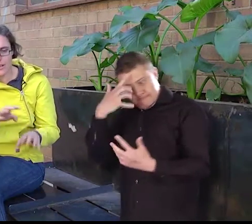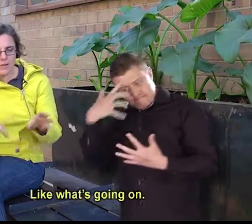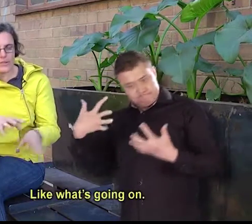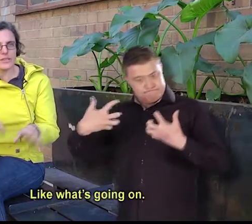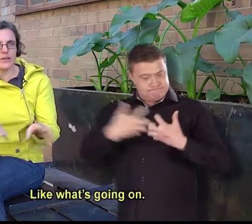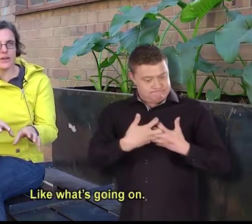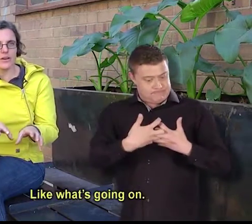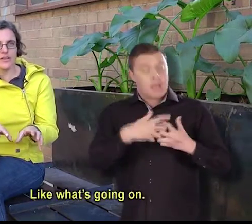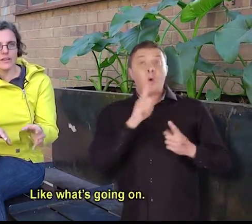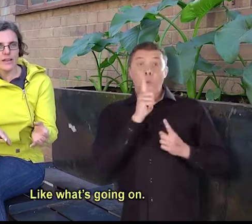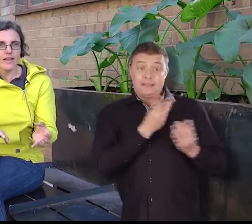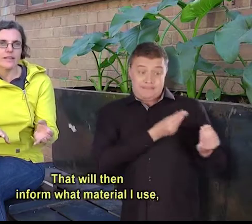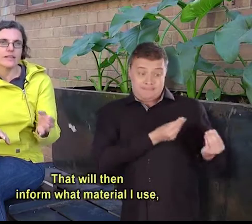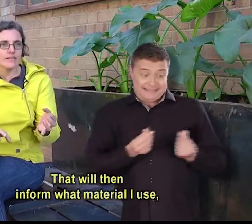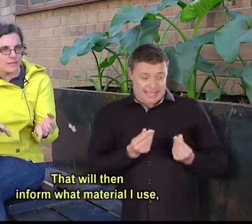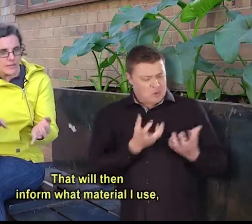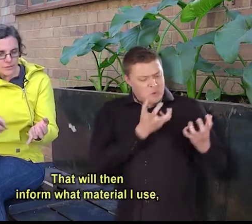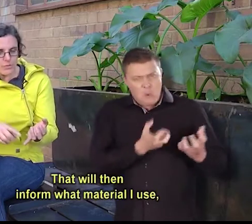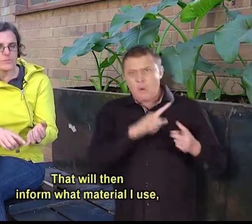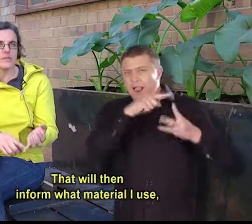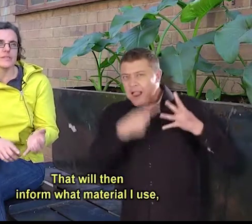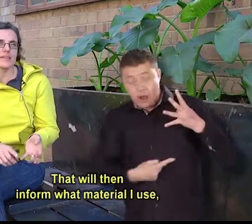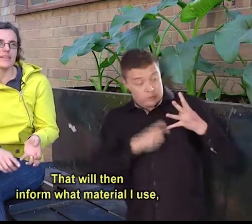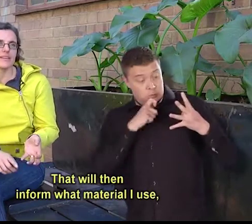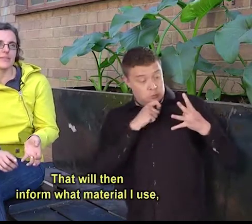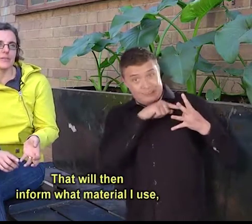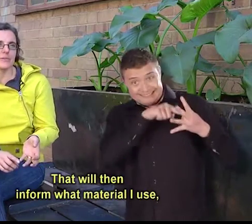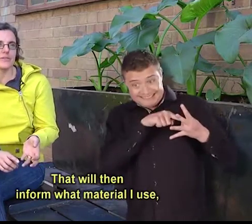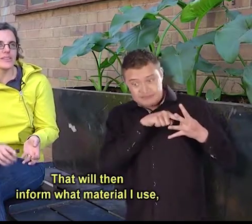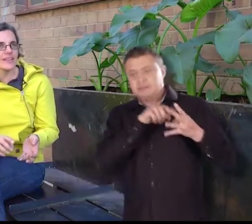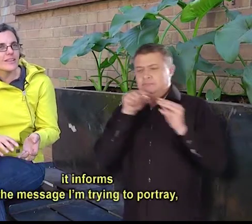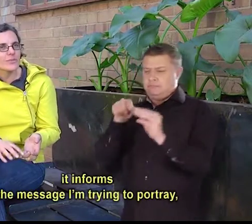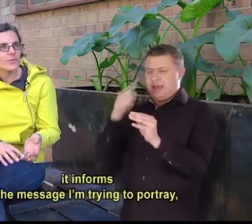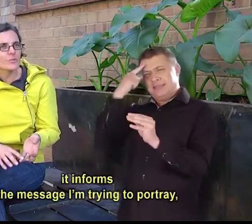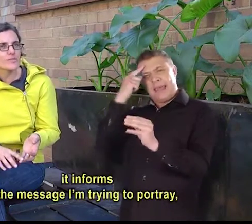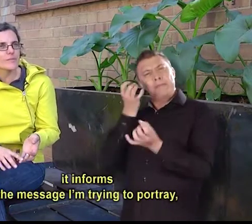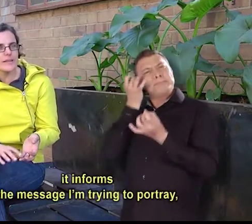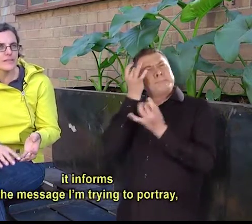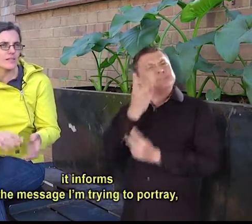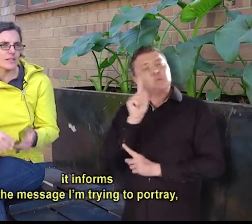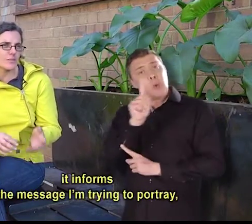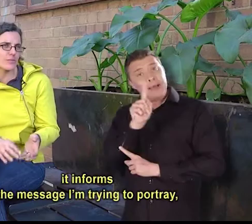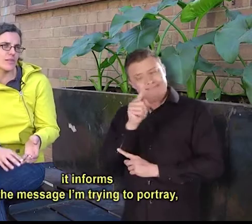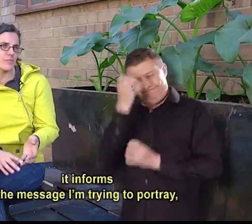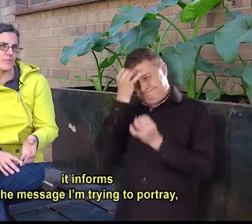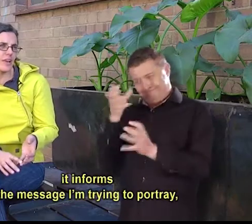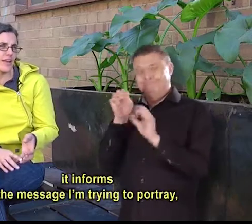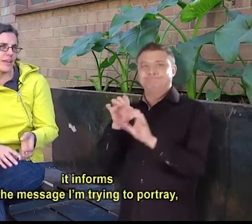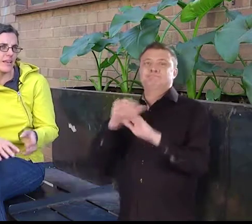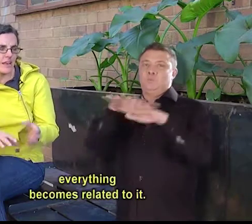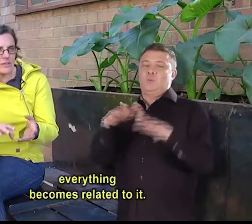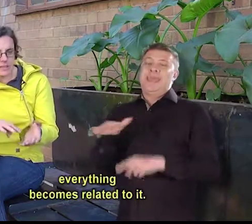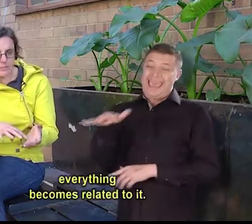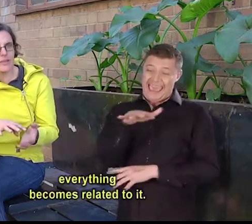logically, what's going on, and then that informs the material, what I'm using. It informs the message that I'm trying to